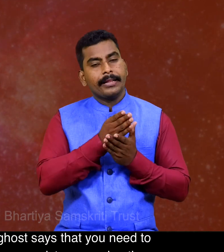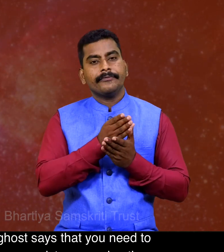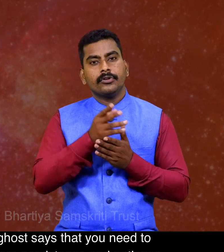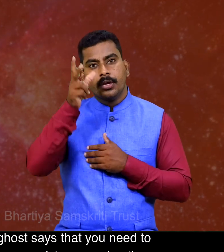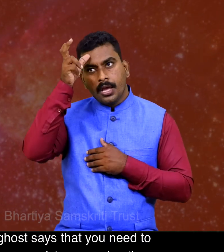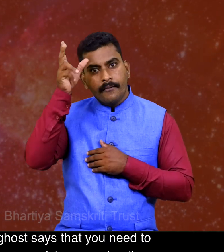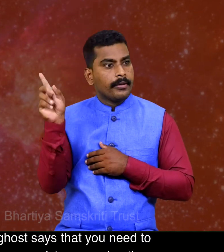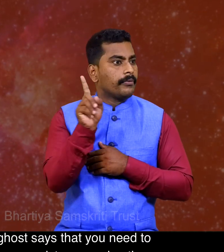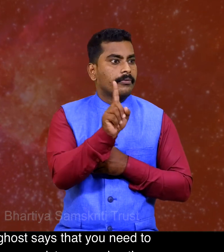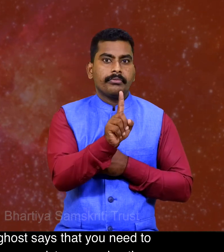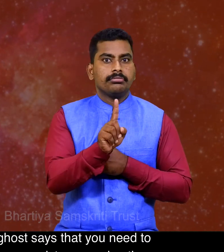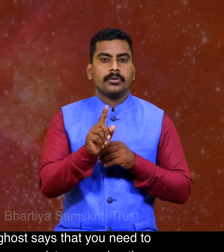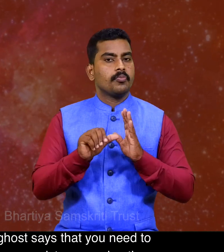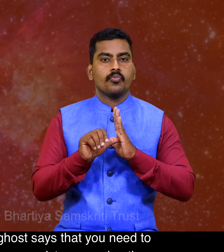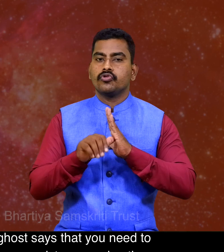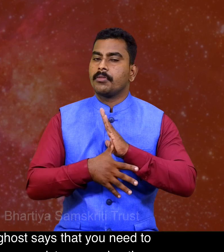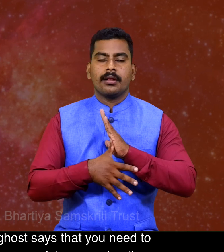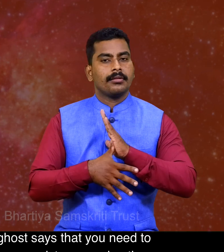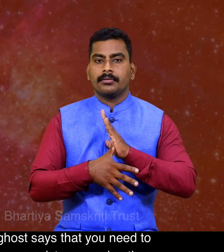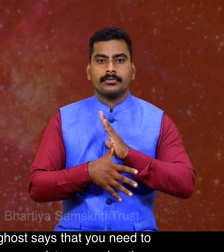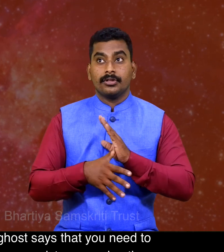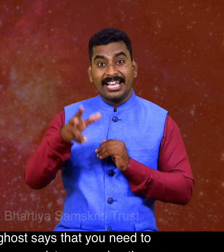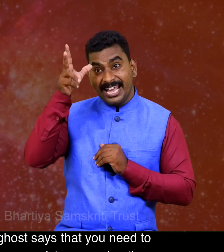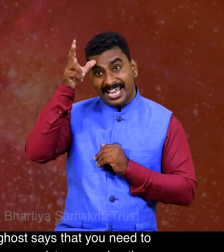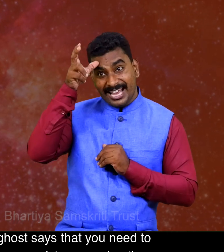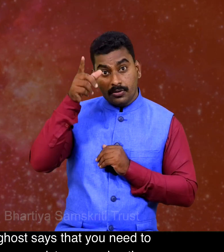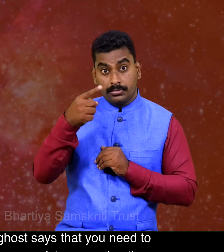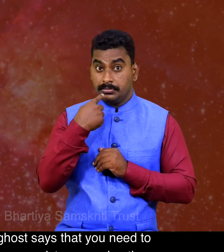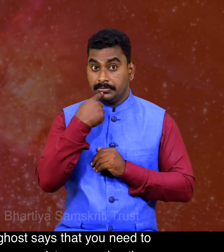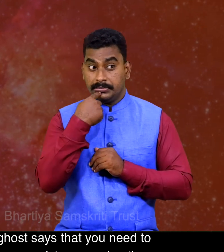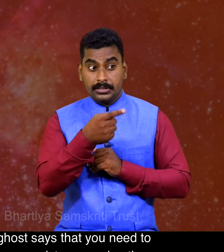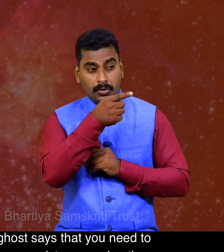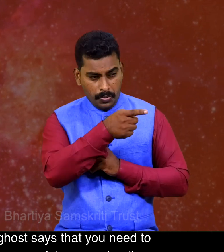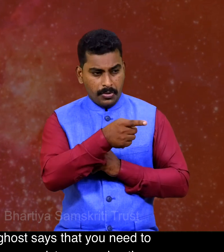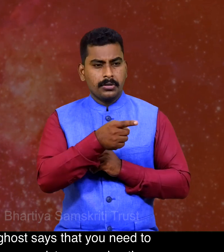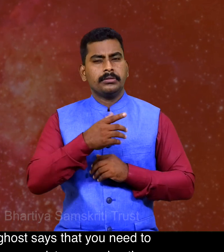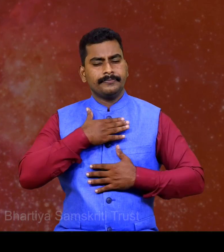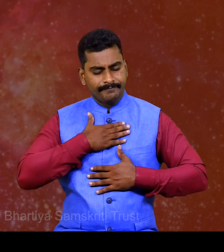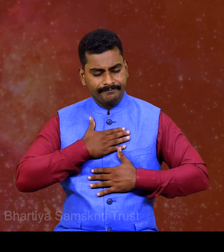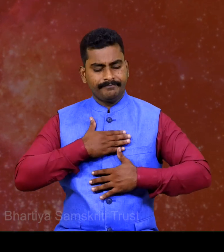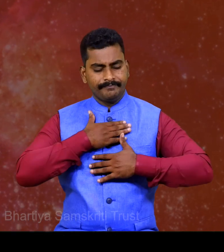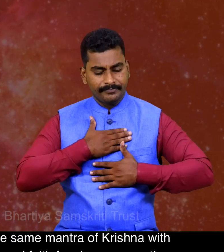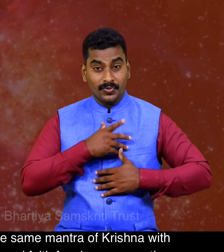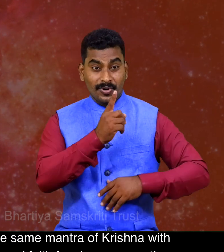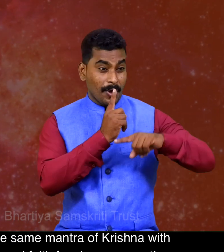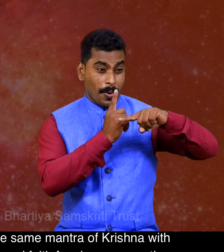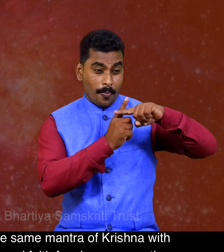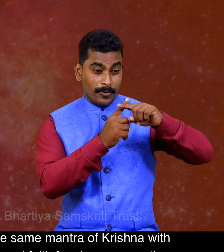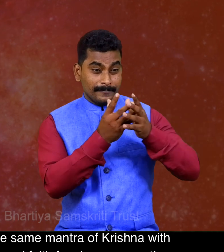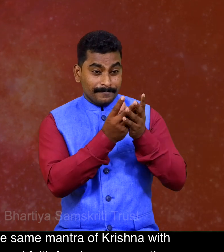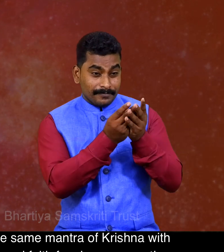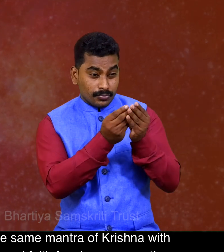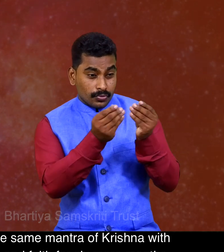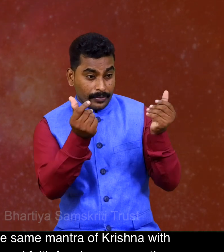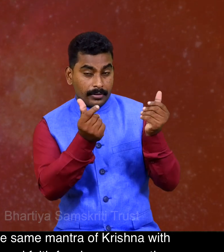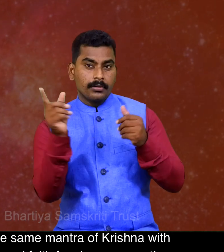But the ghost says that you need to have more persistence and patience. Chant the same